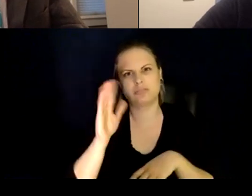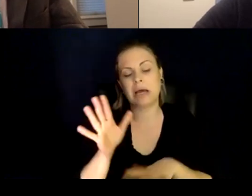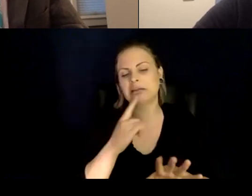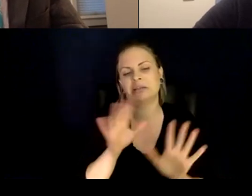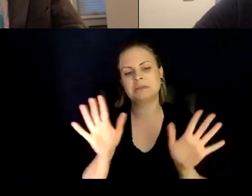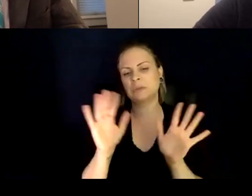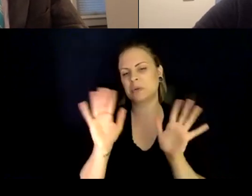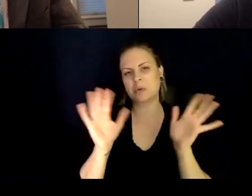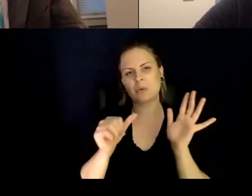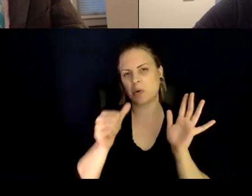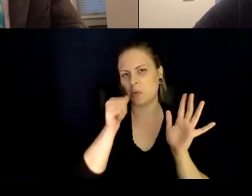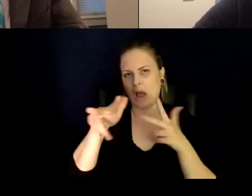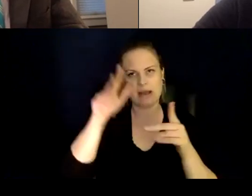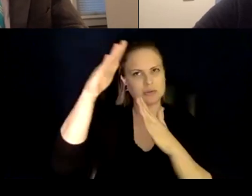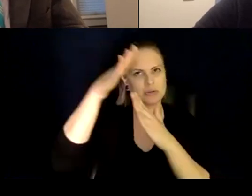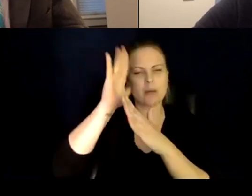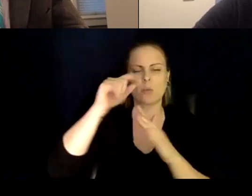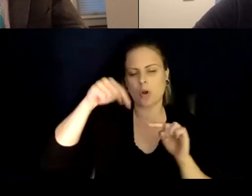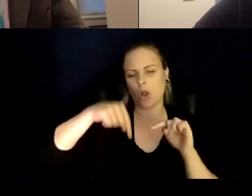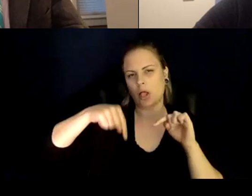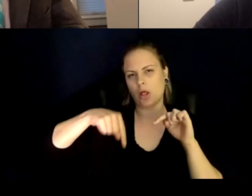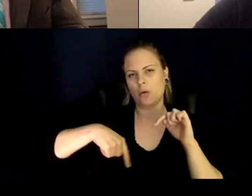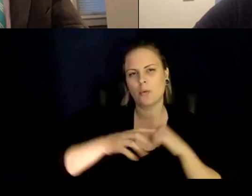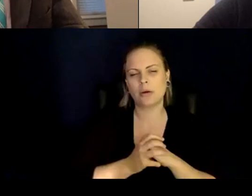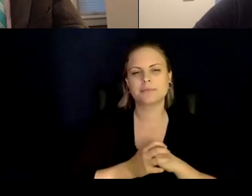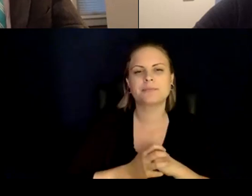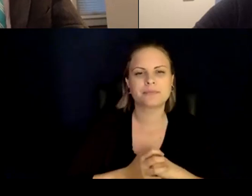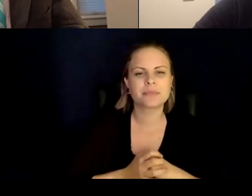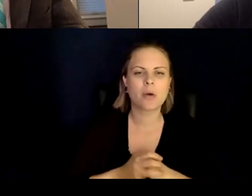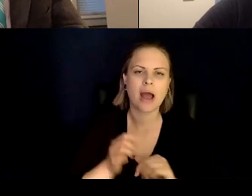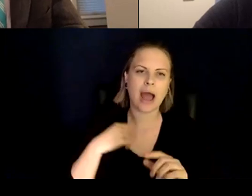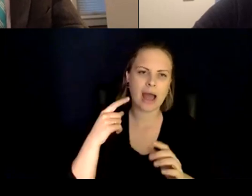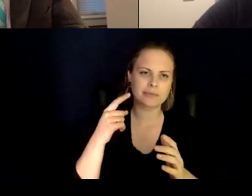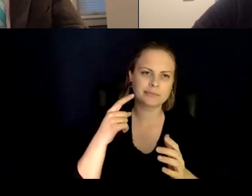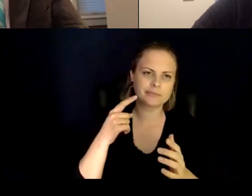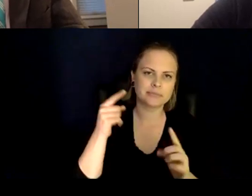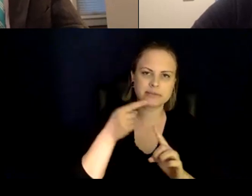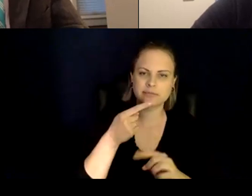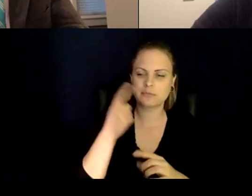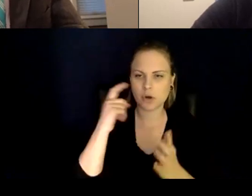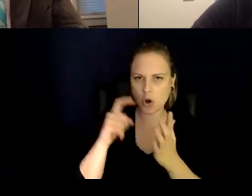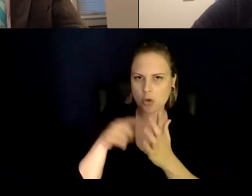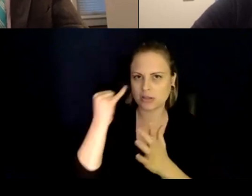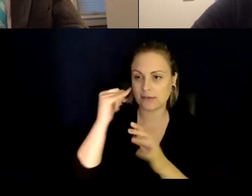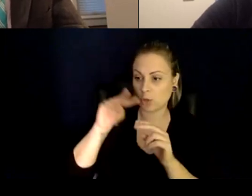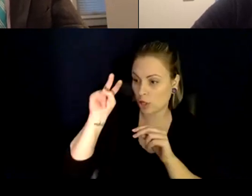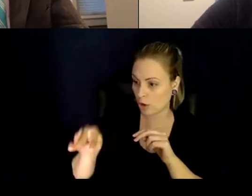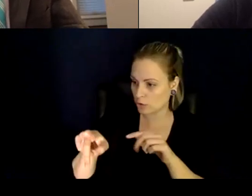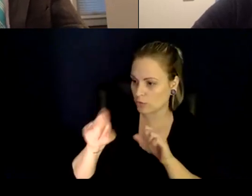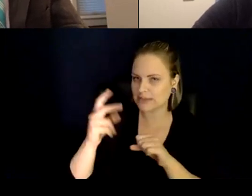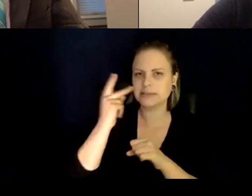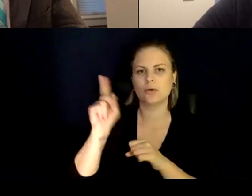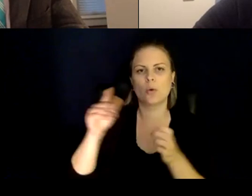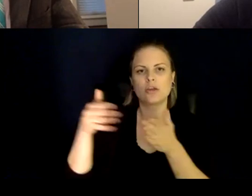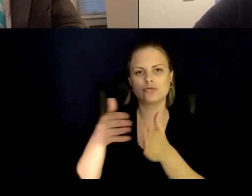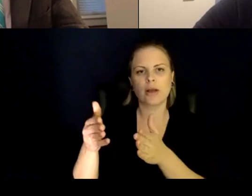to the top. We'll just go down lower. And I pointed out, I said, if you look down, you can see very clearly where the trail is. I said,